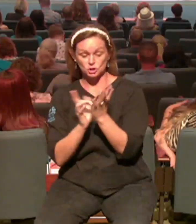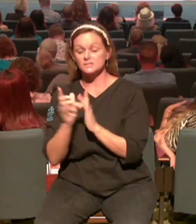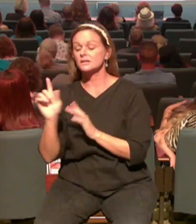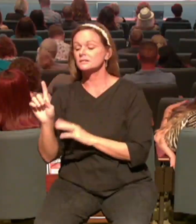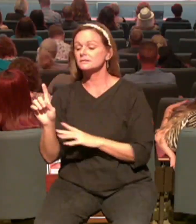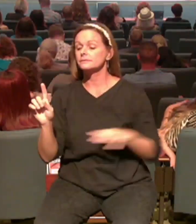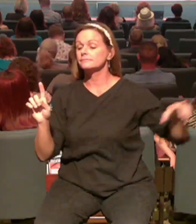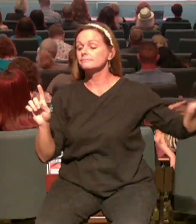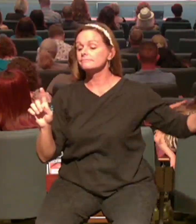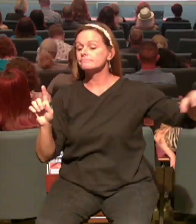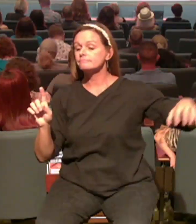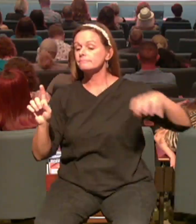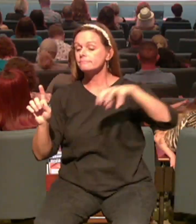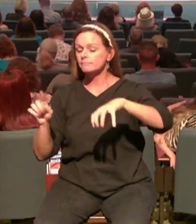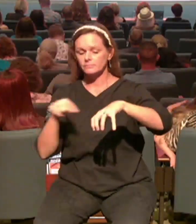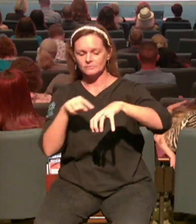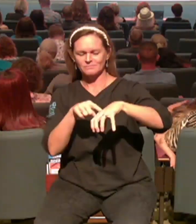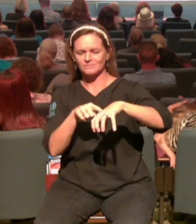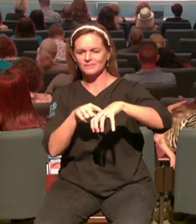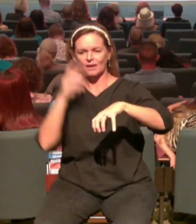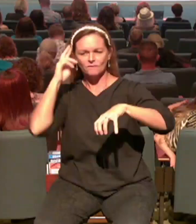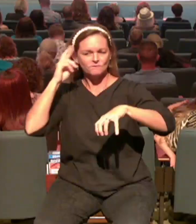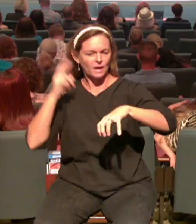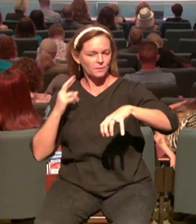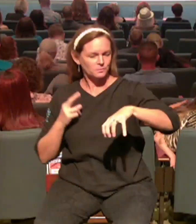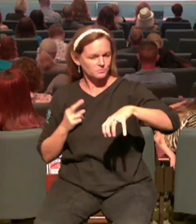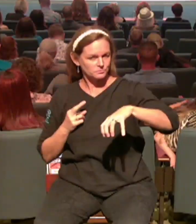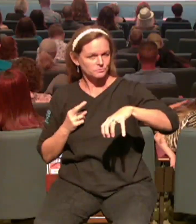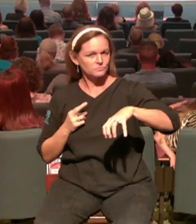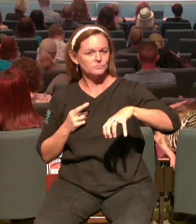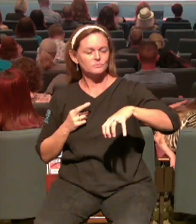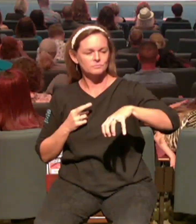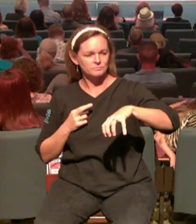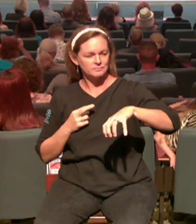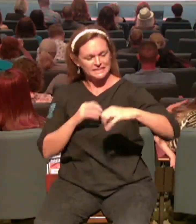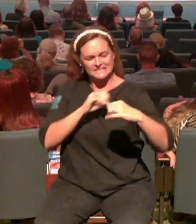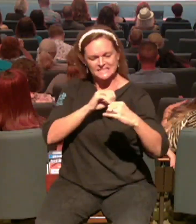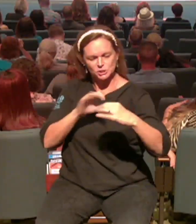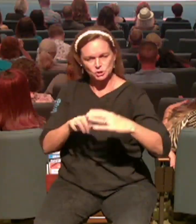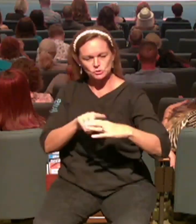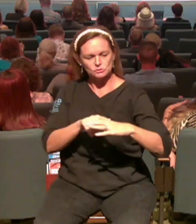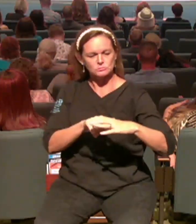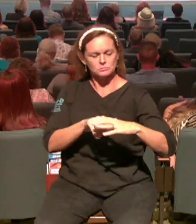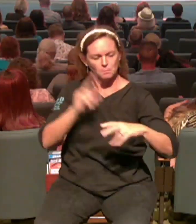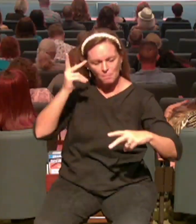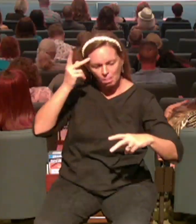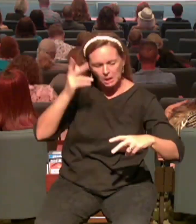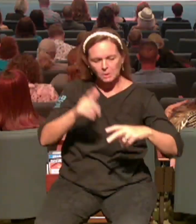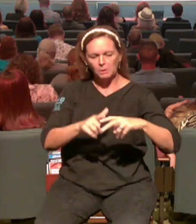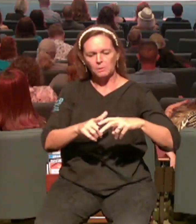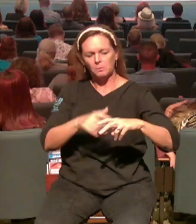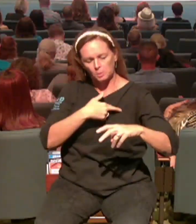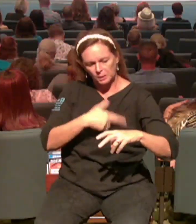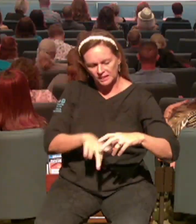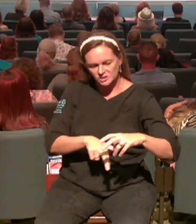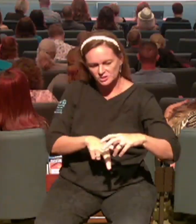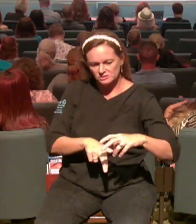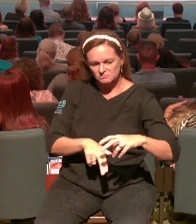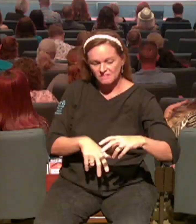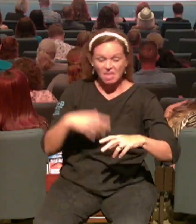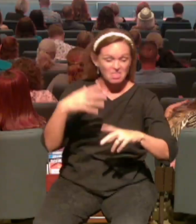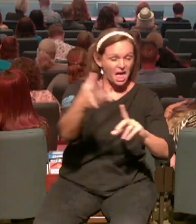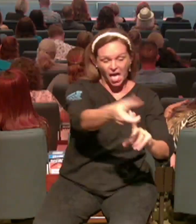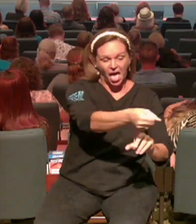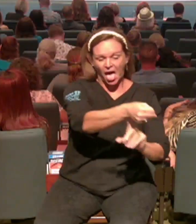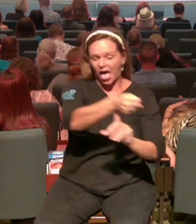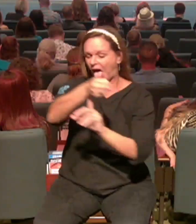and scribes or teachers of the law, Jewish leaders, political leaders, religious leaders, and they drag a woman in front